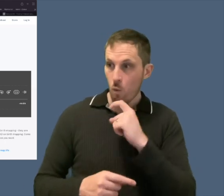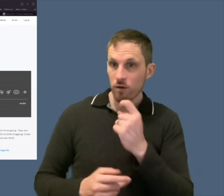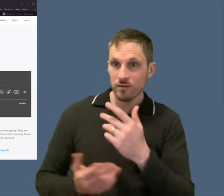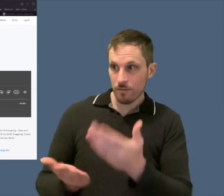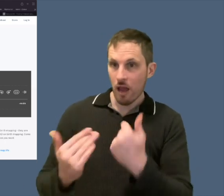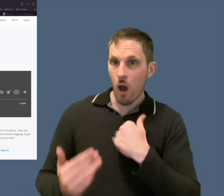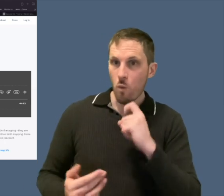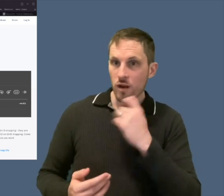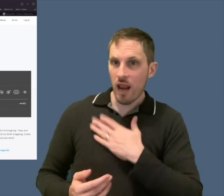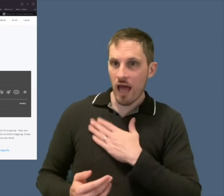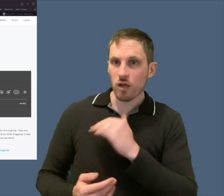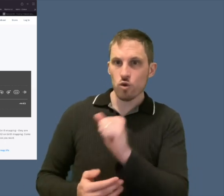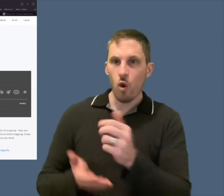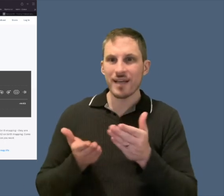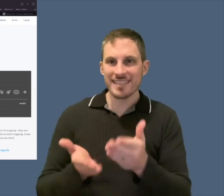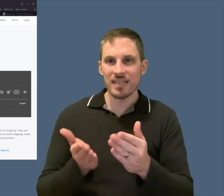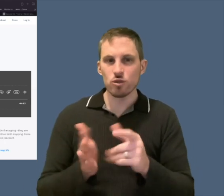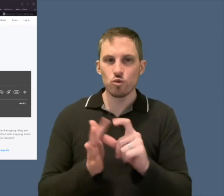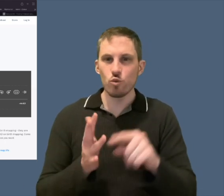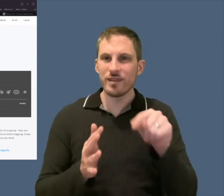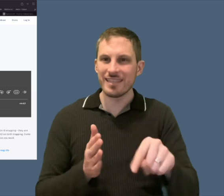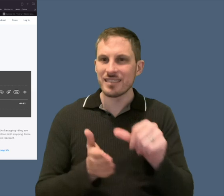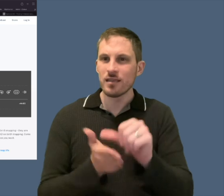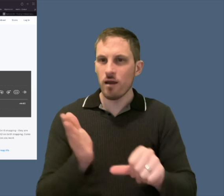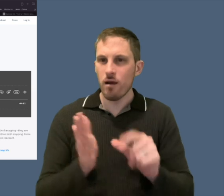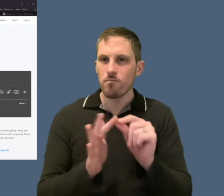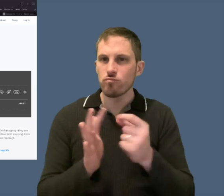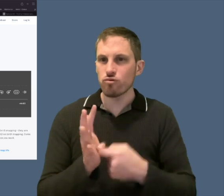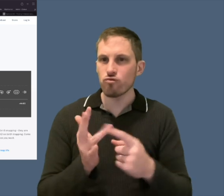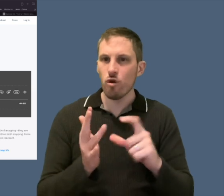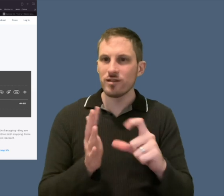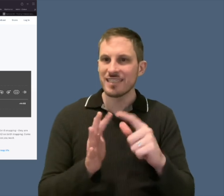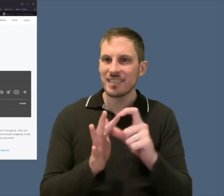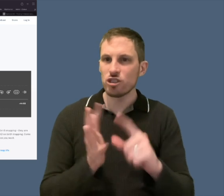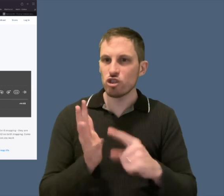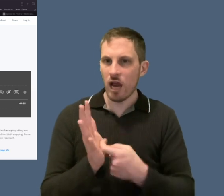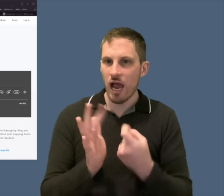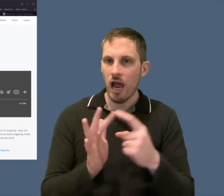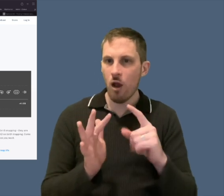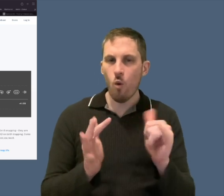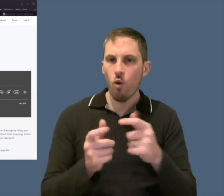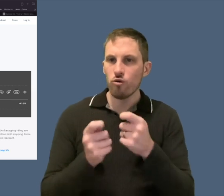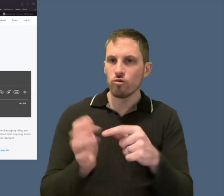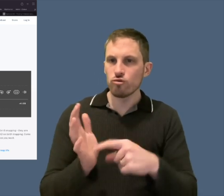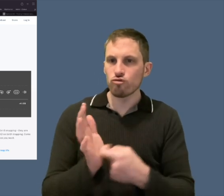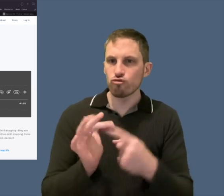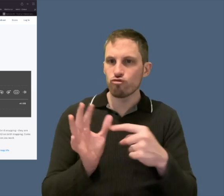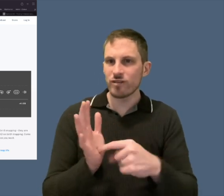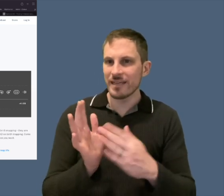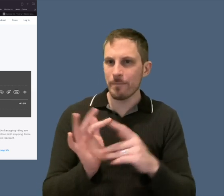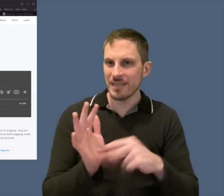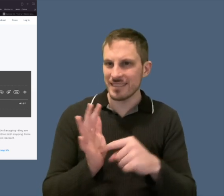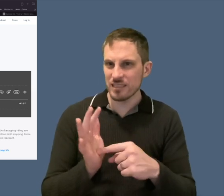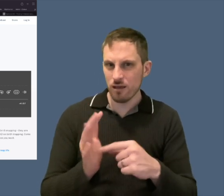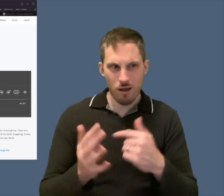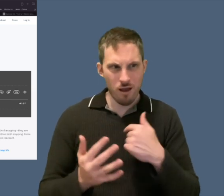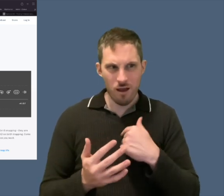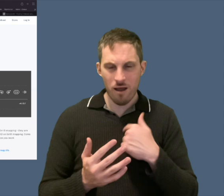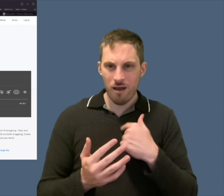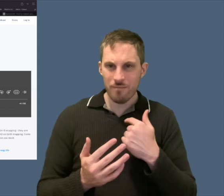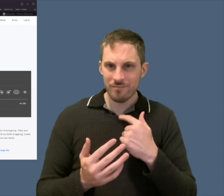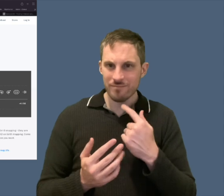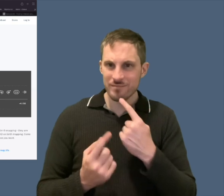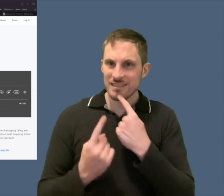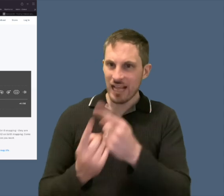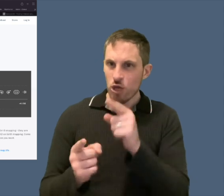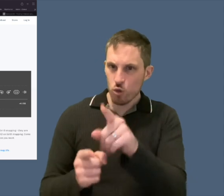consent to do this process or this procedure or this treatment. I'm telling you what I want you to do, rather than here's something I'm